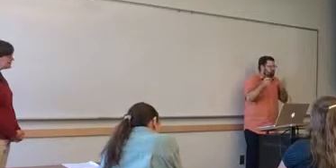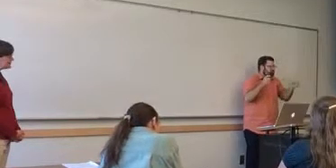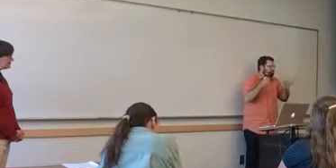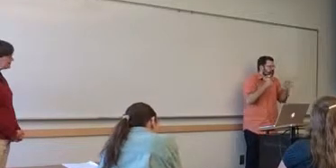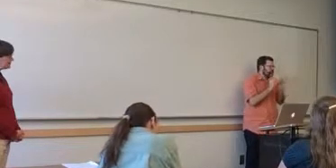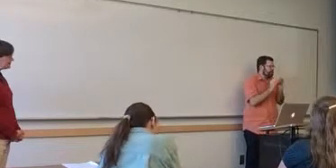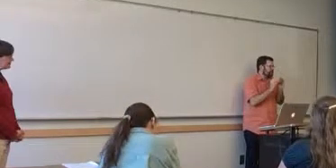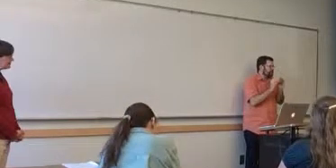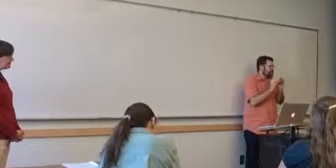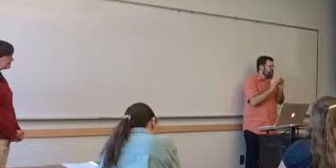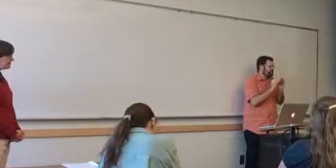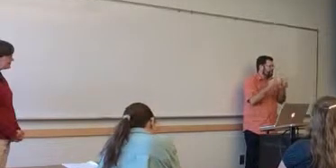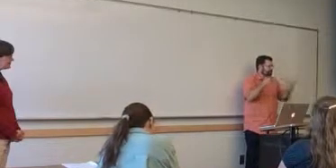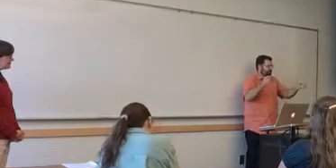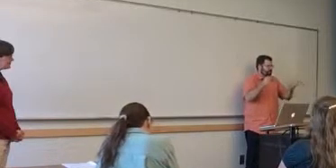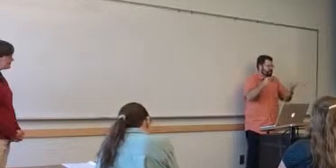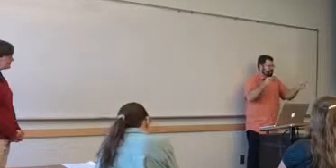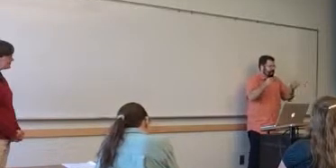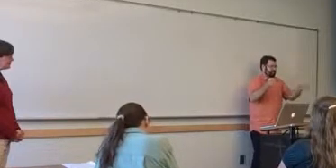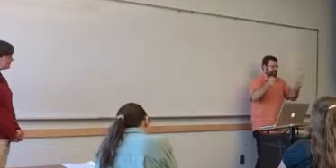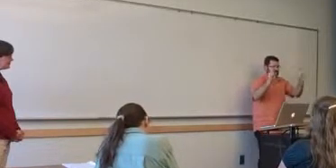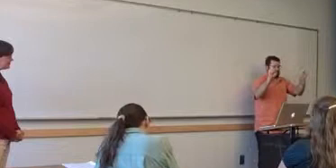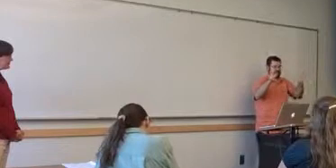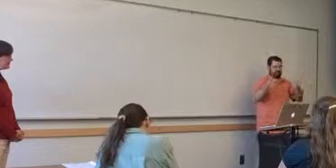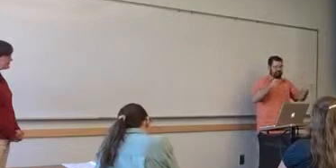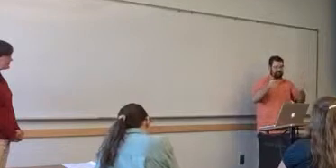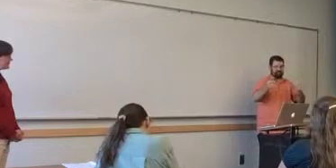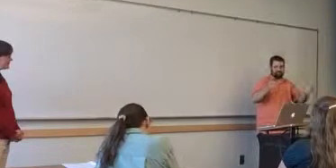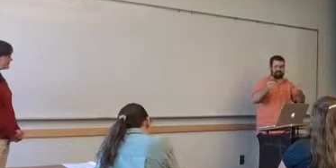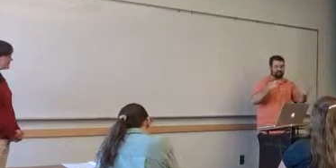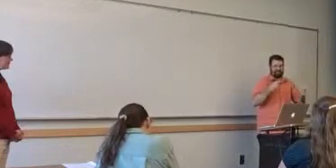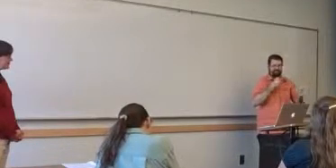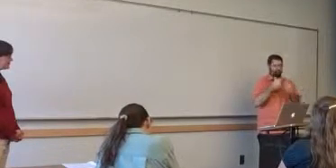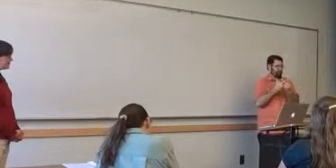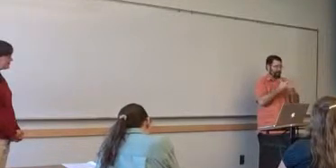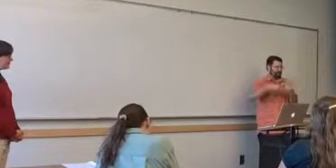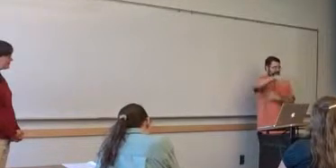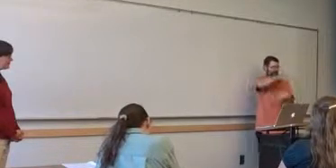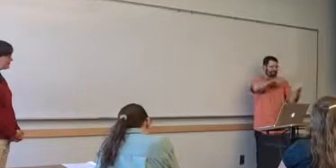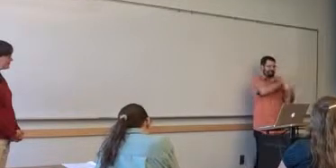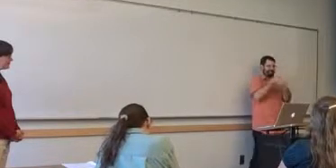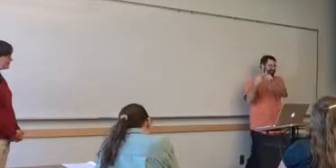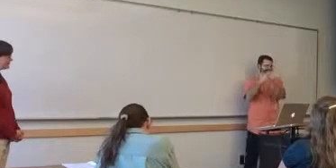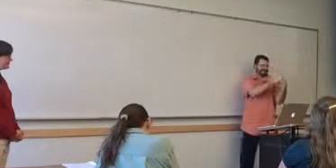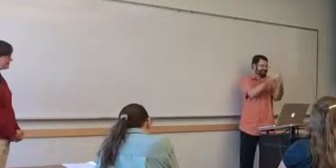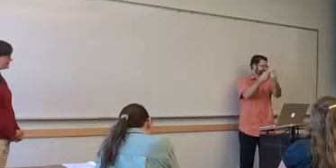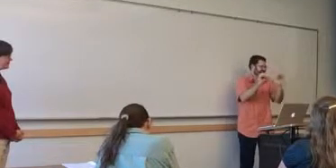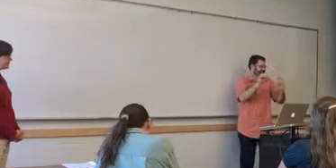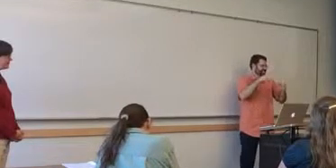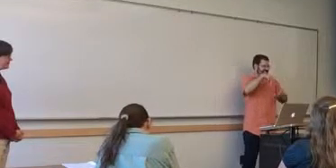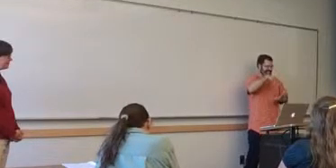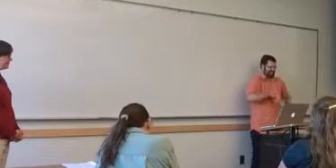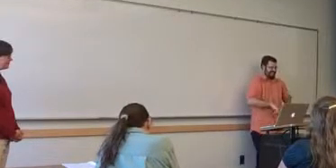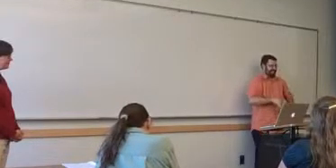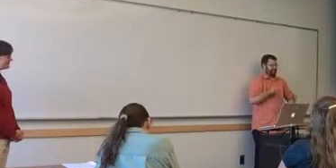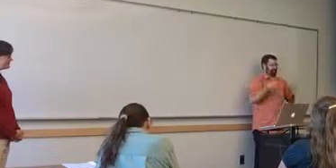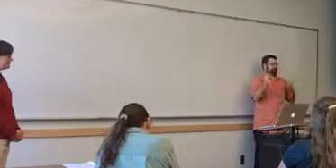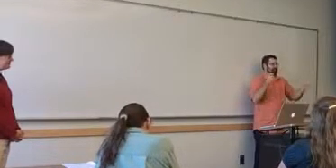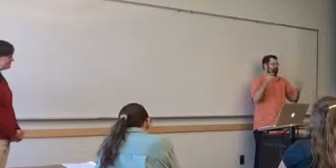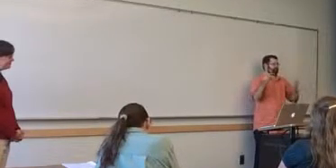And then, who will run the meeting? So this kind of sign here, meaning you control the meeting. Doesn't mean you're running around in the room, it